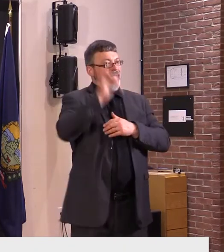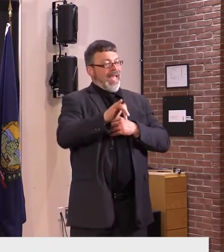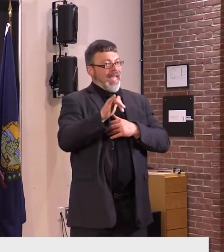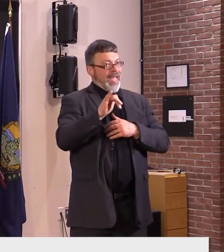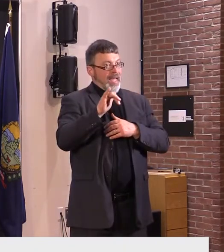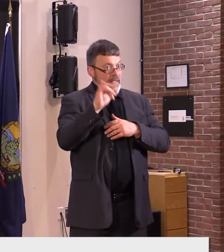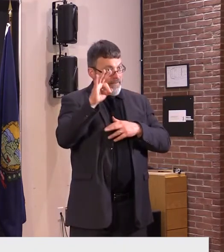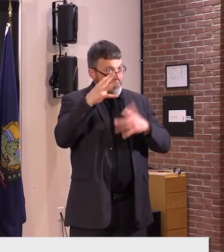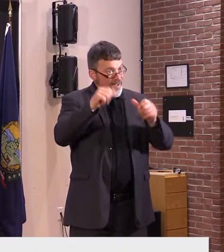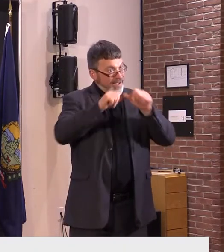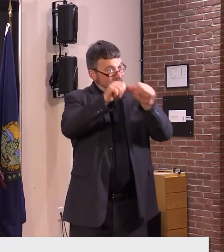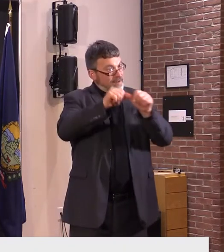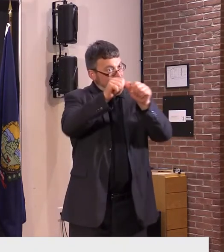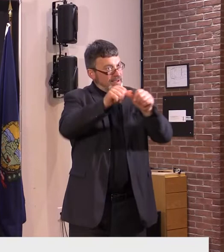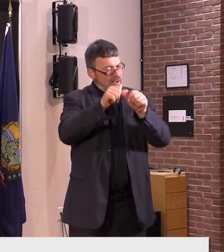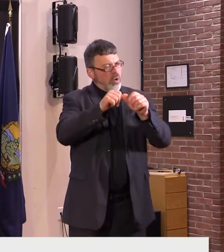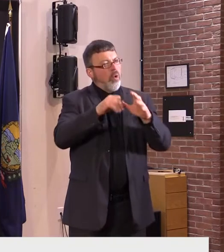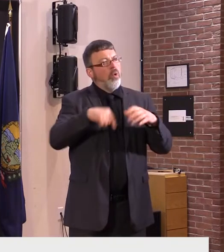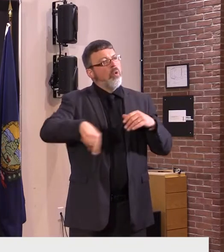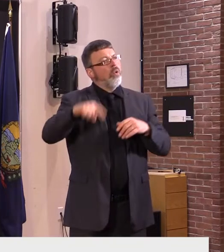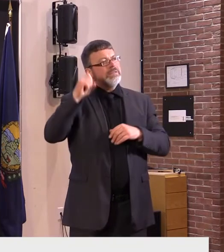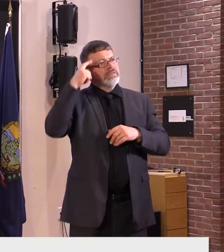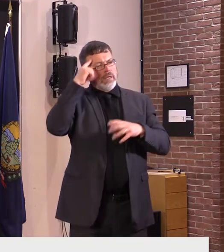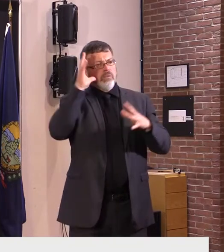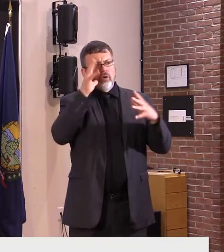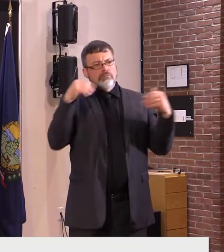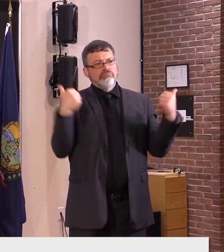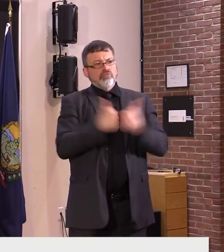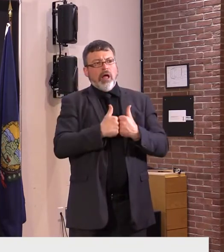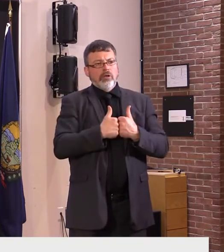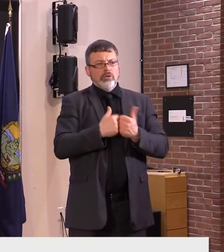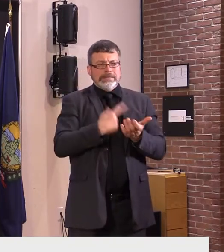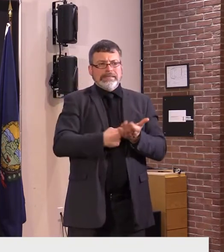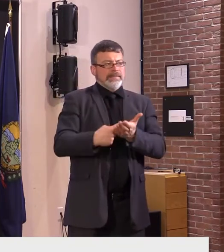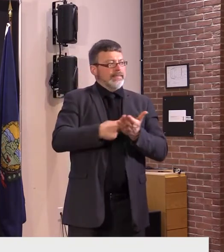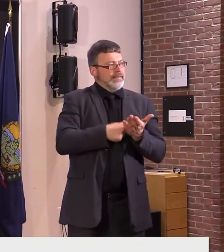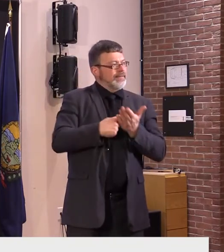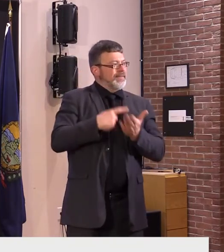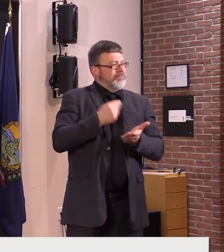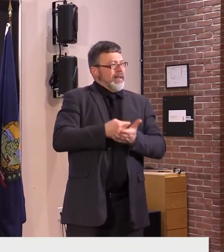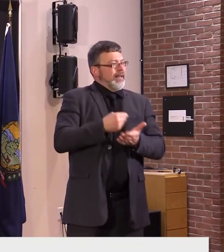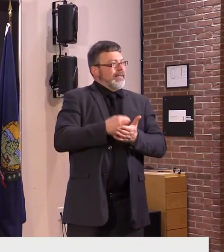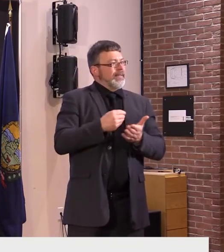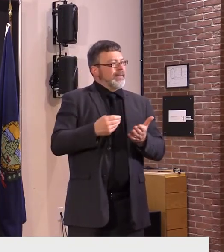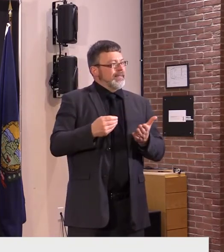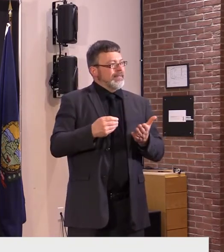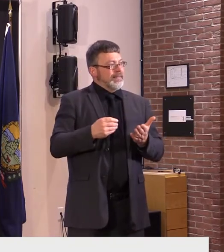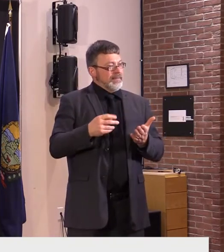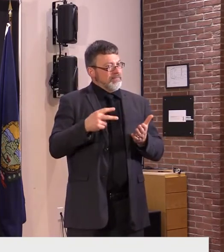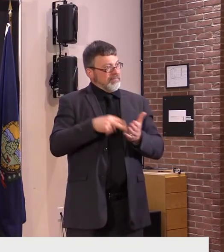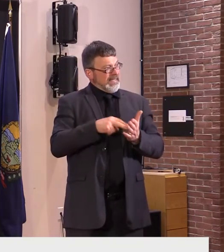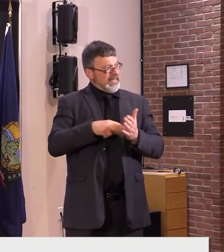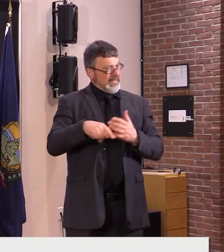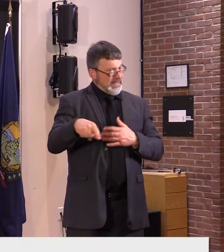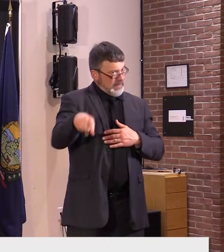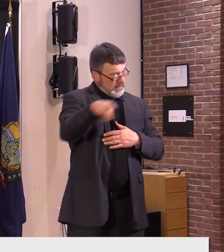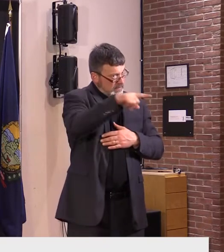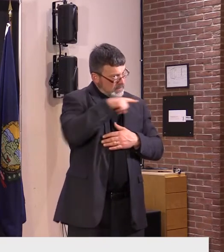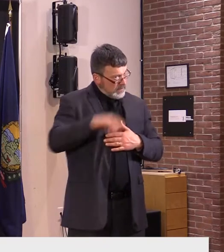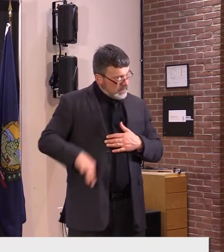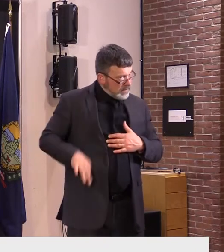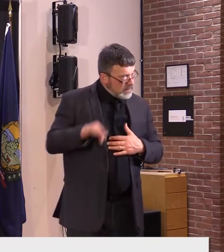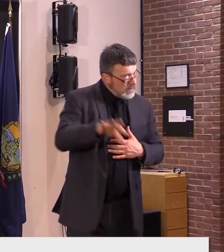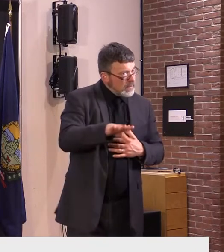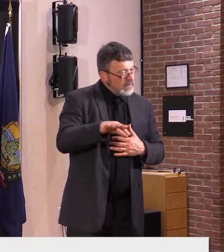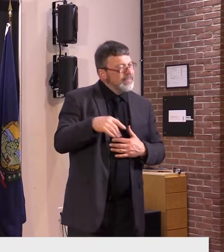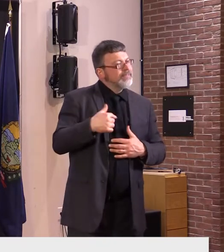we're spending on? I mean, we're spending at a very fast rate with one-time money. And